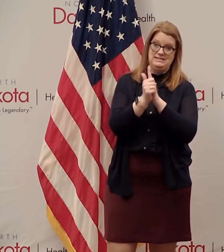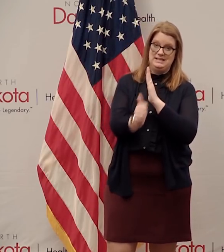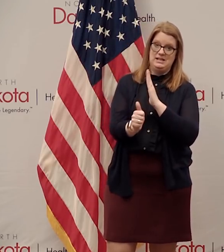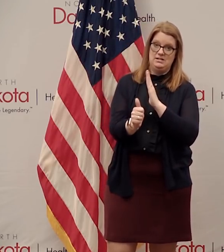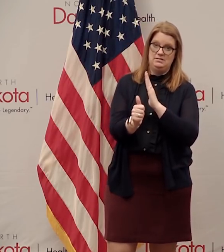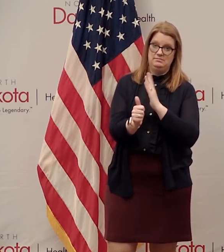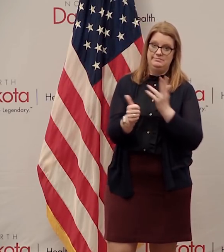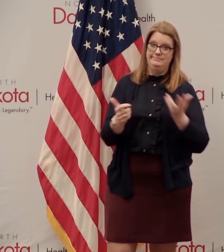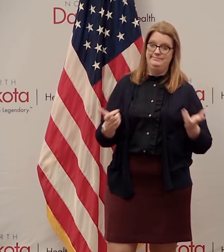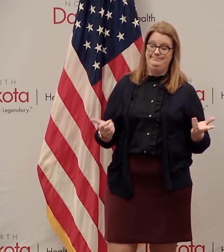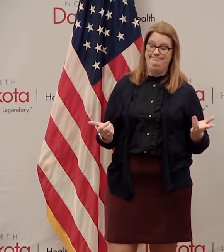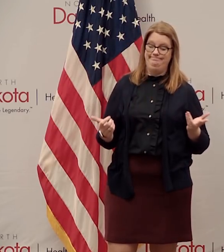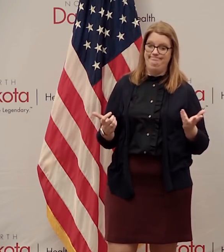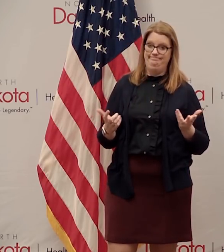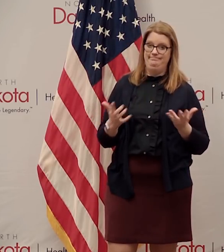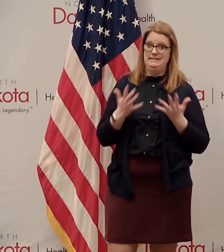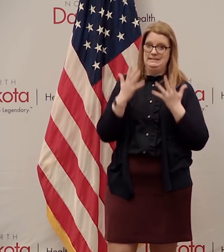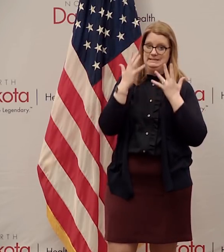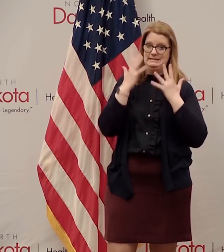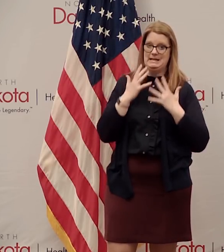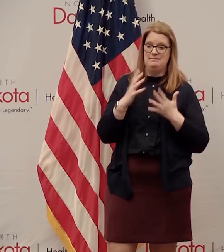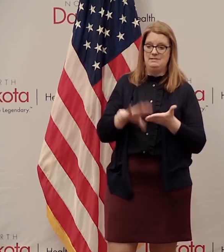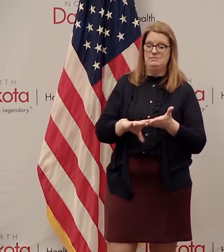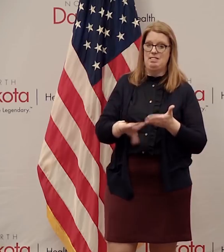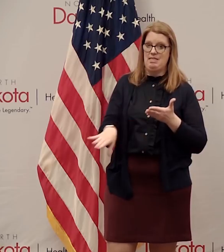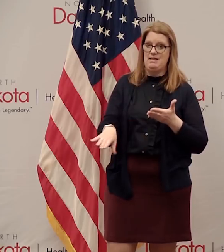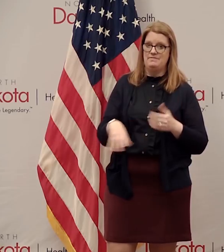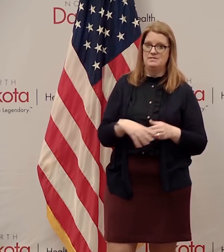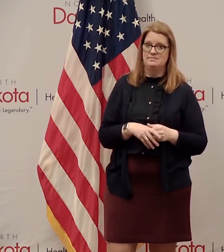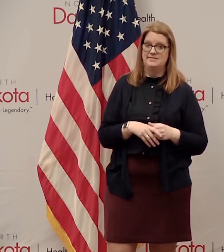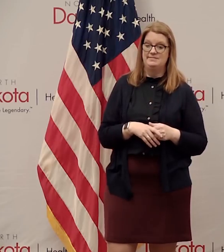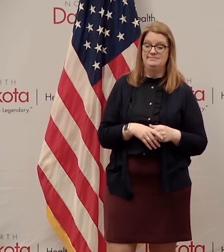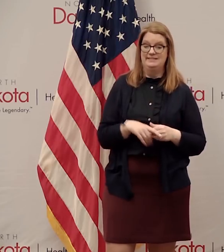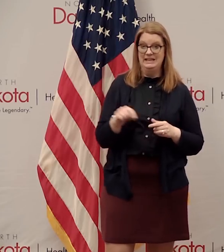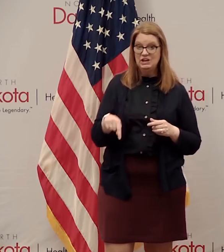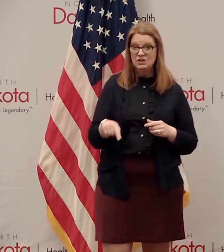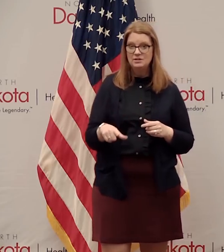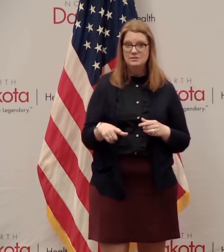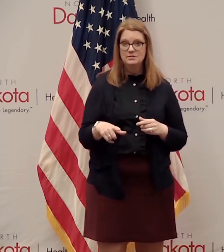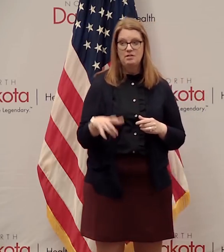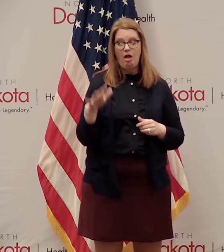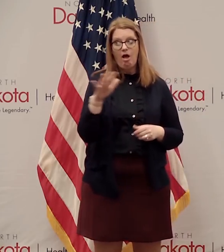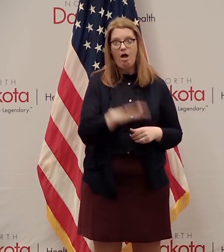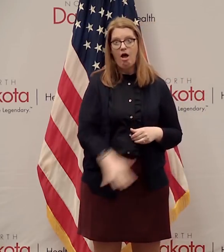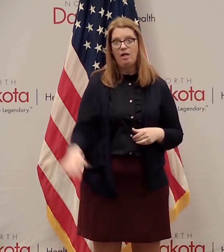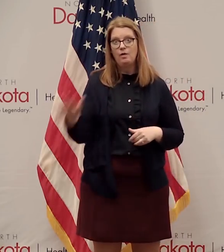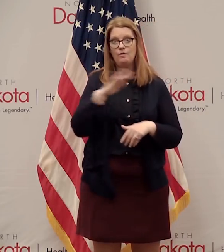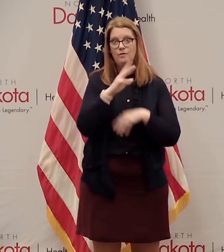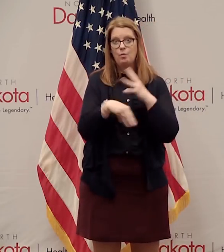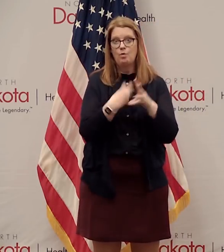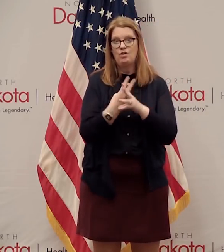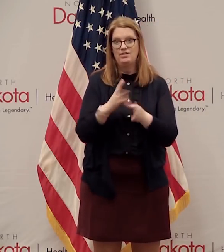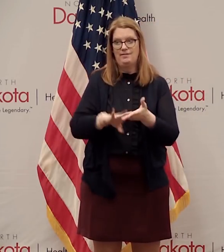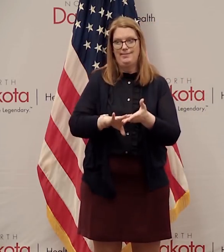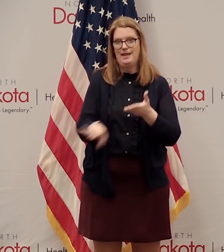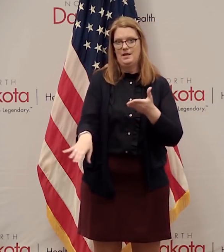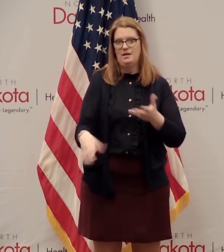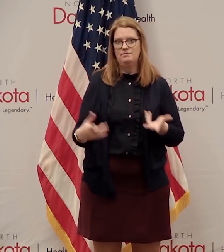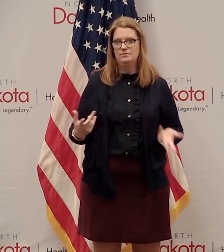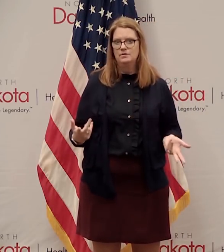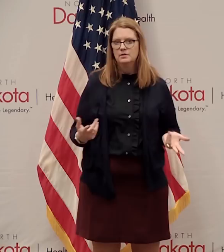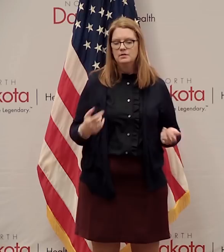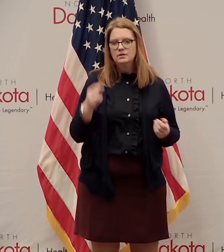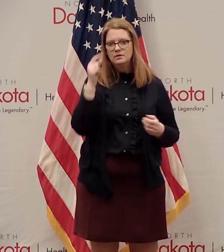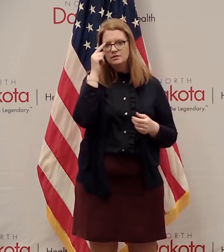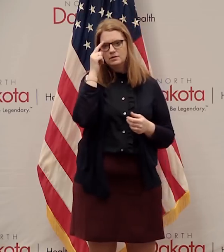part right now is there's layoffs here, but there's also layoffs worldwide. I mean, it's not like this is not one of these cases where you can go